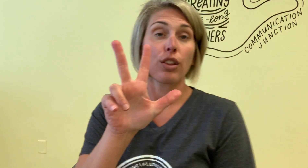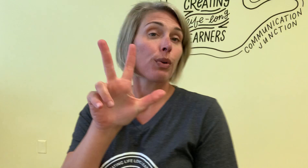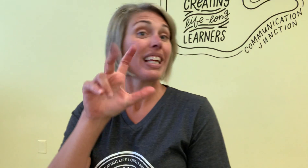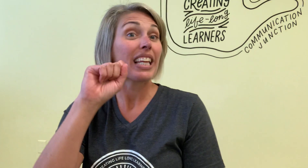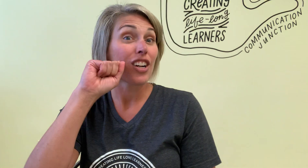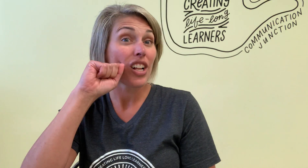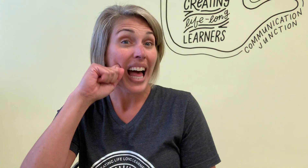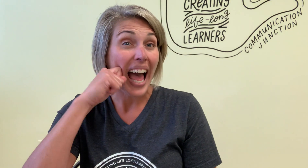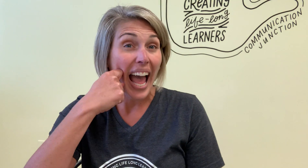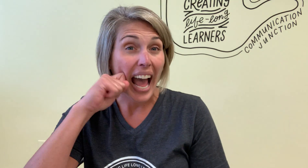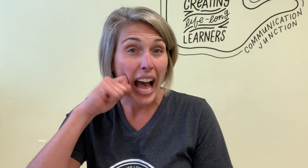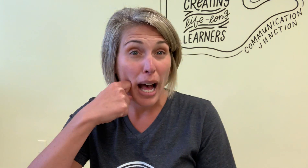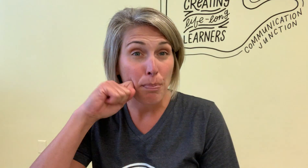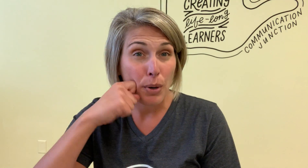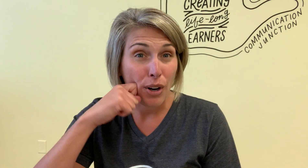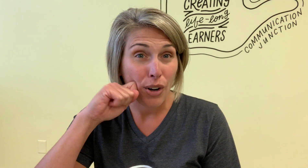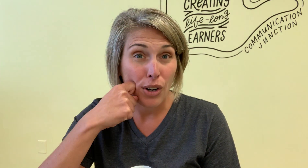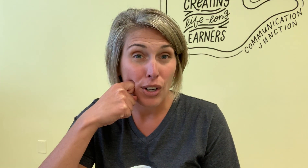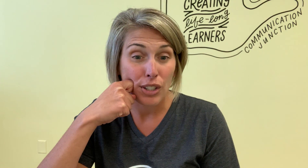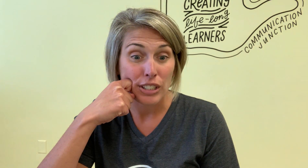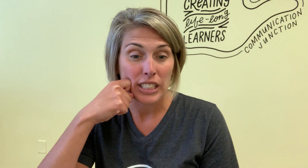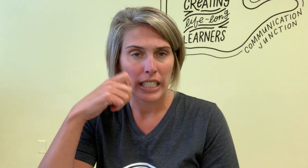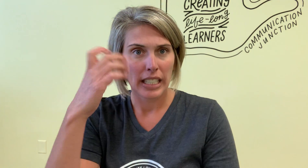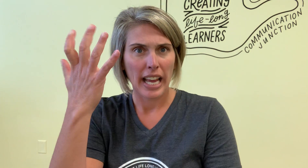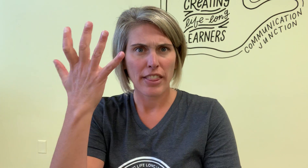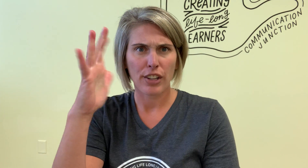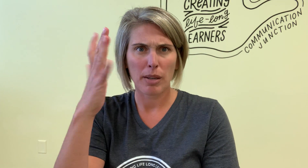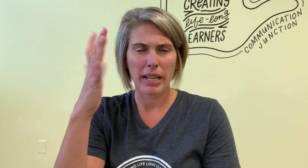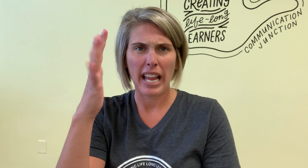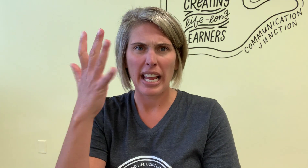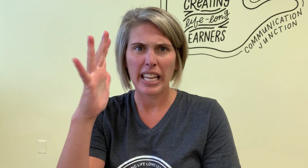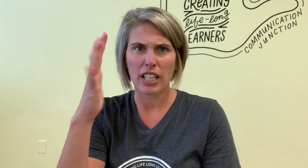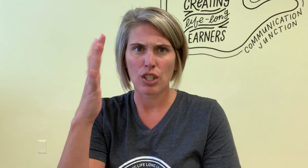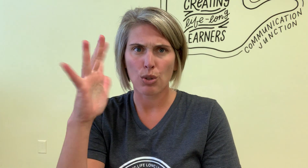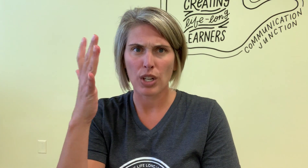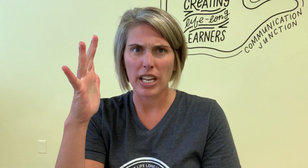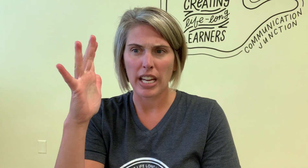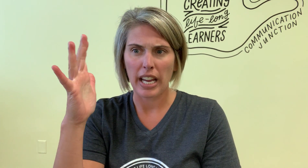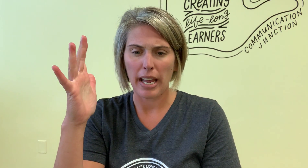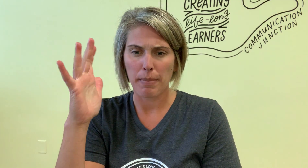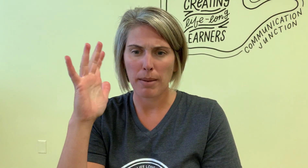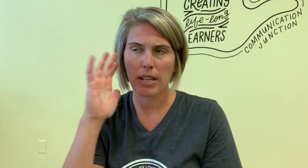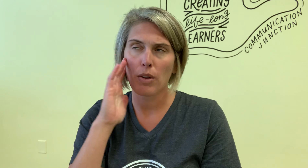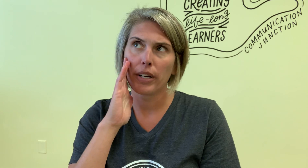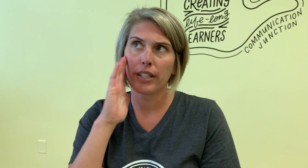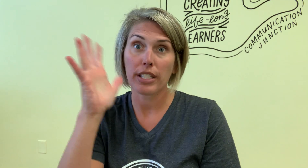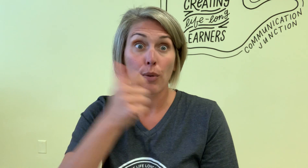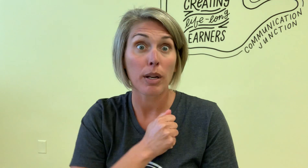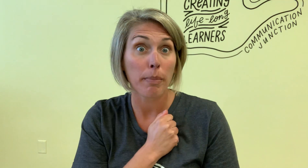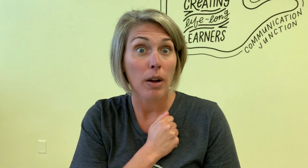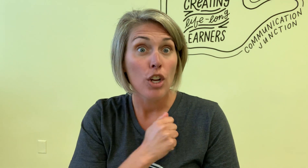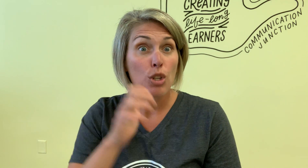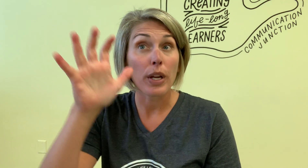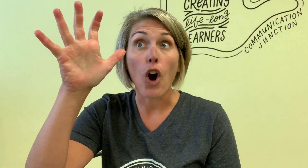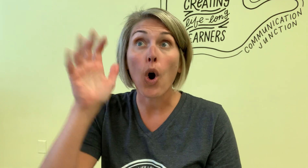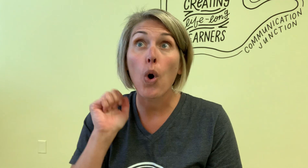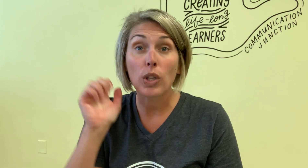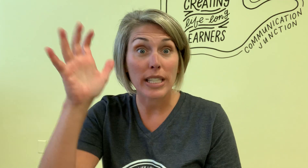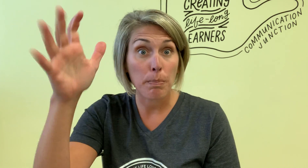three little apples. And they're going to be hanging in a tree. And maybe we'll take one and, let's pick